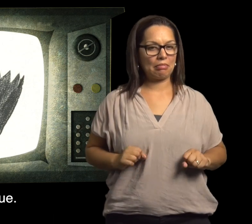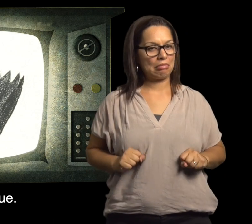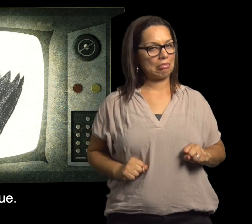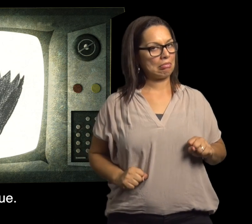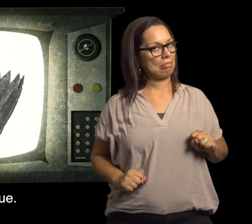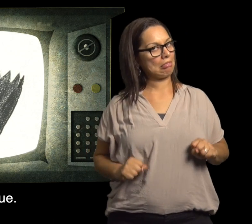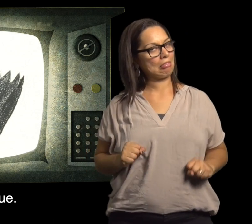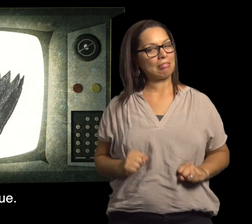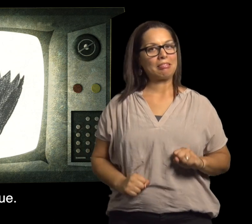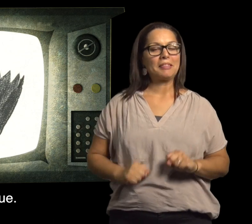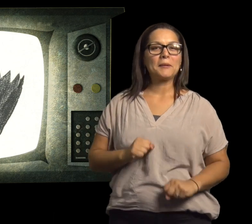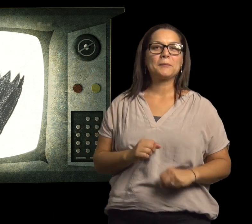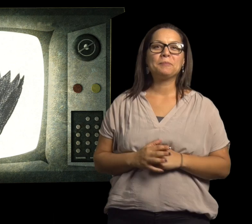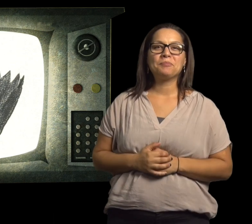was true.